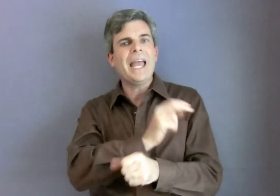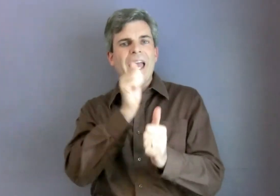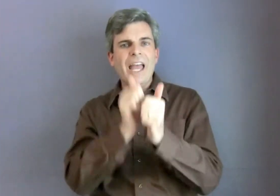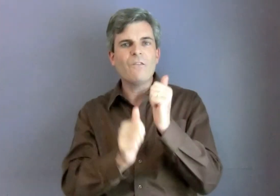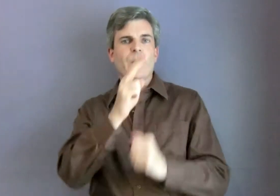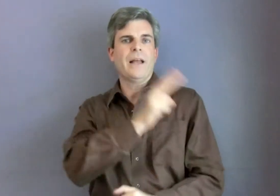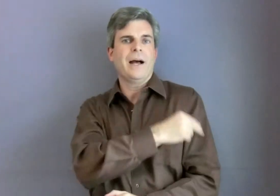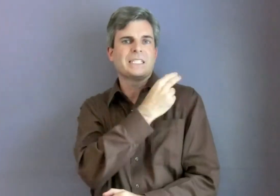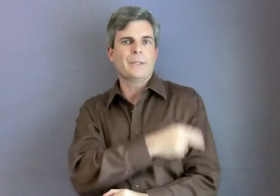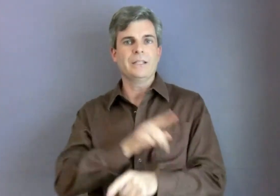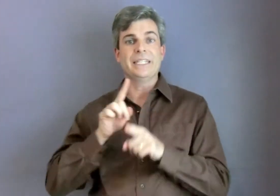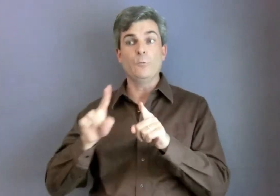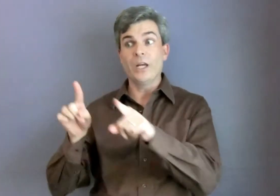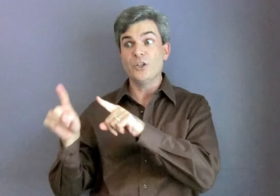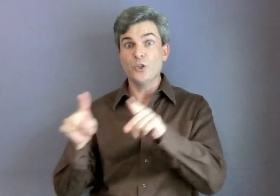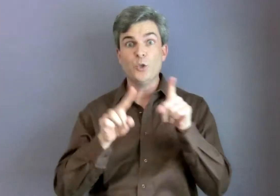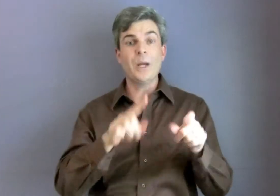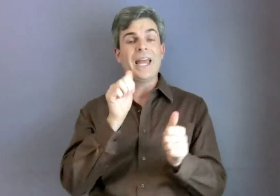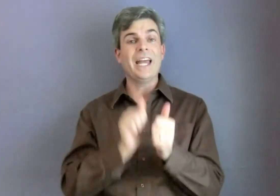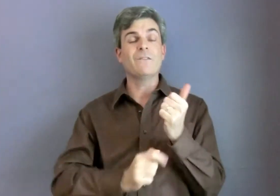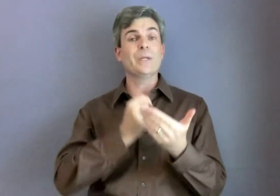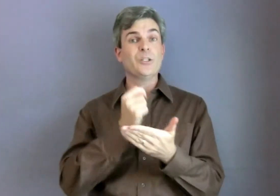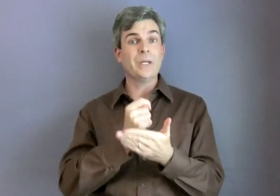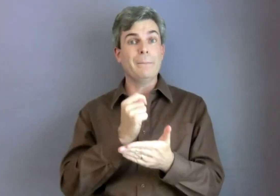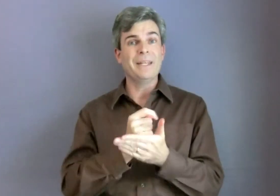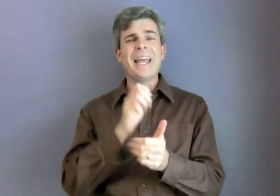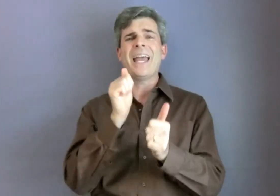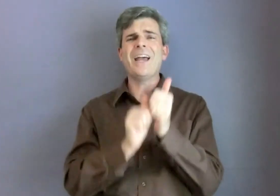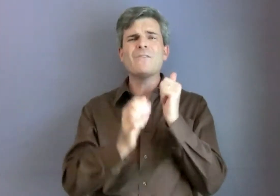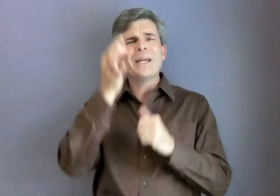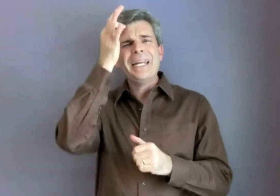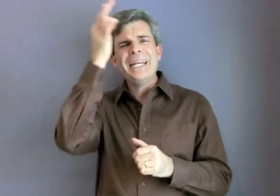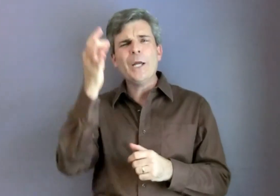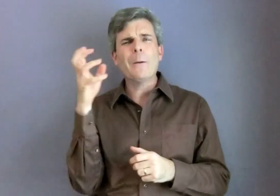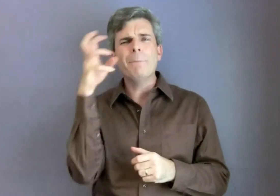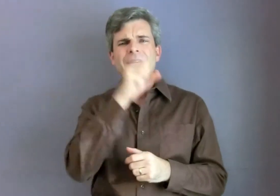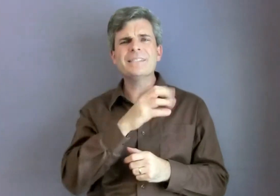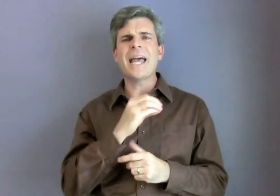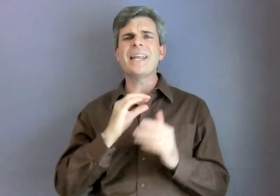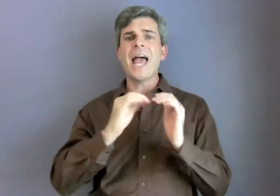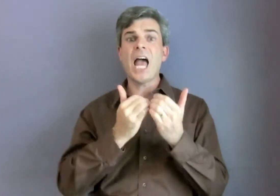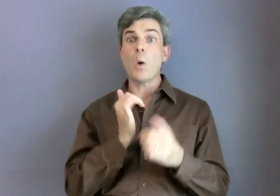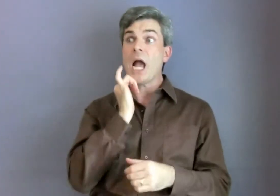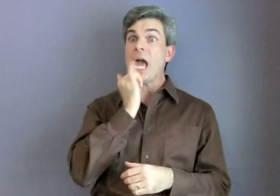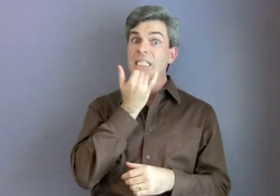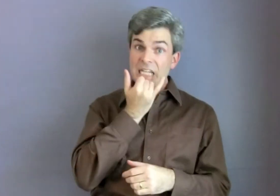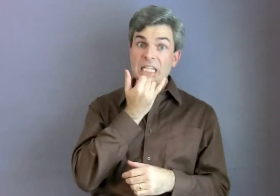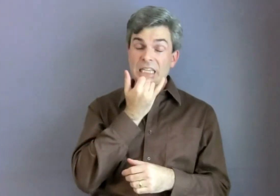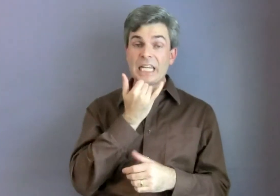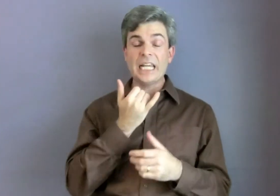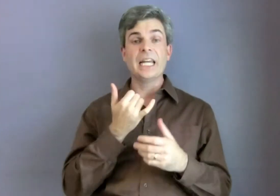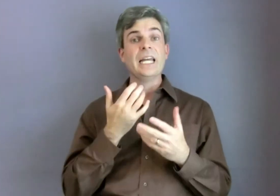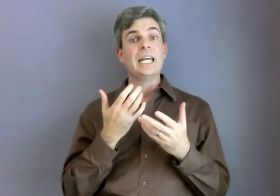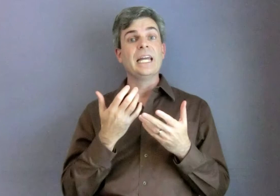he got, every near miss he had, and how accidentally he stumbled upon